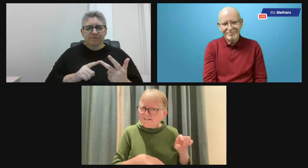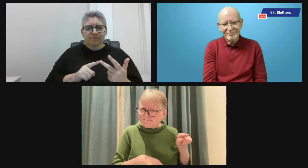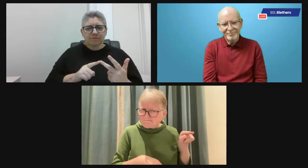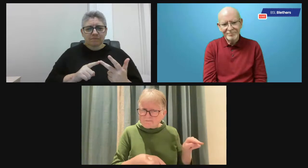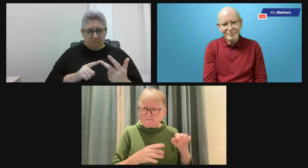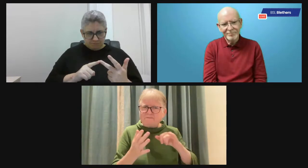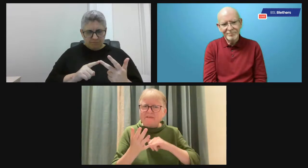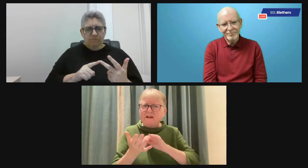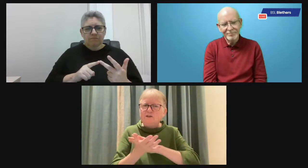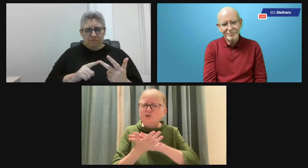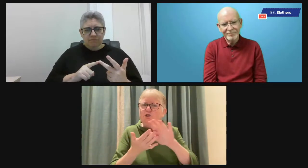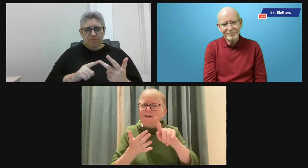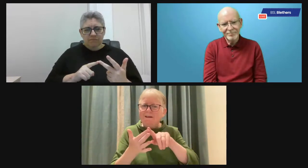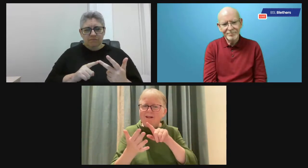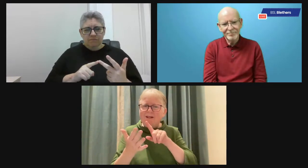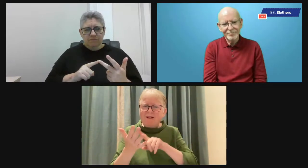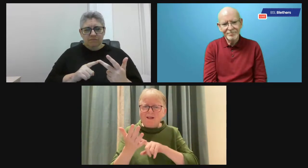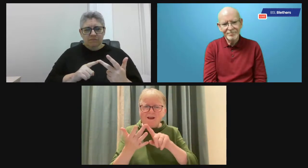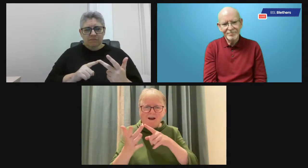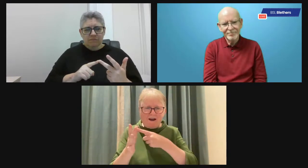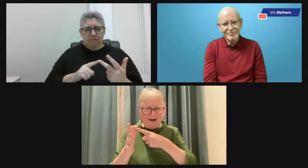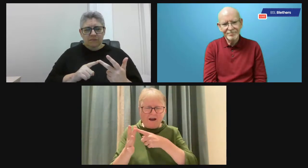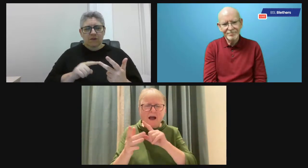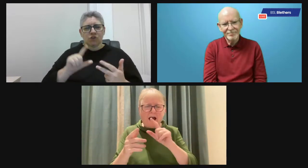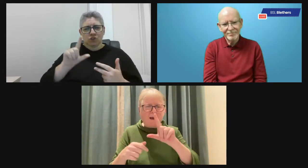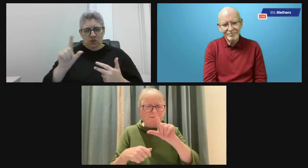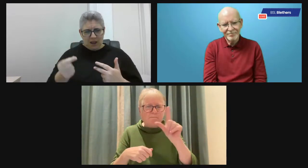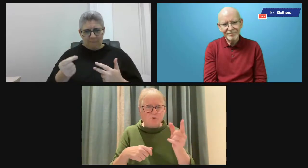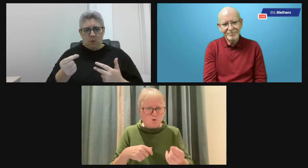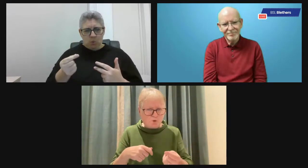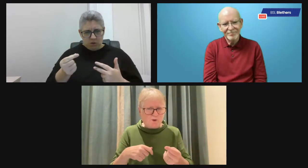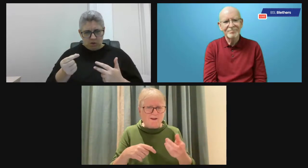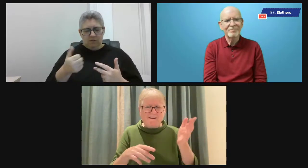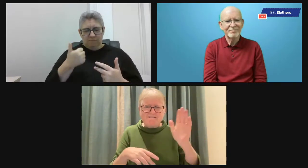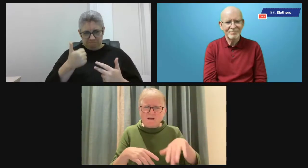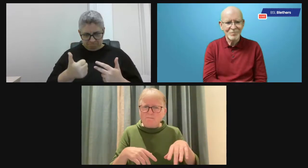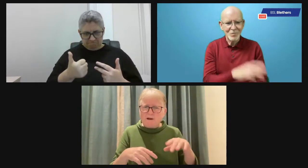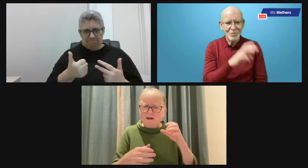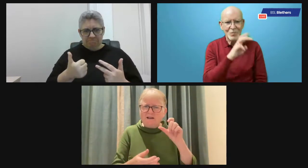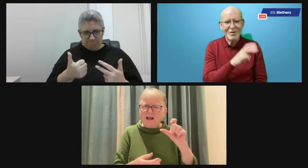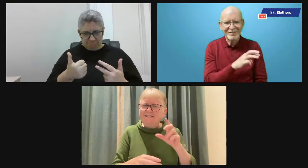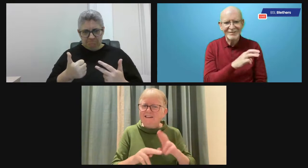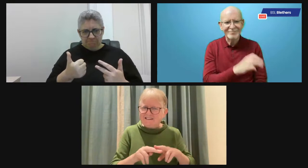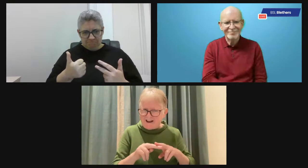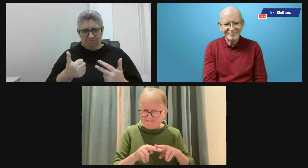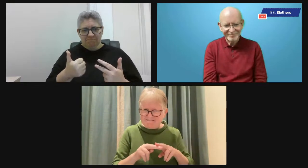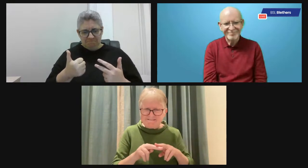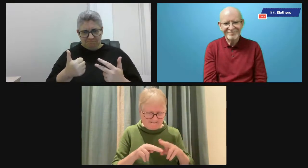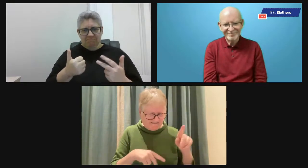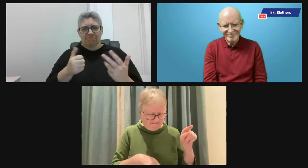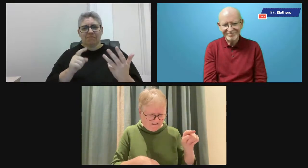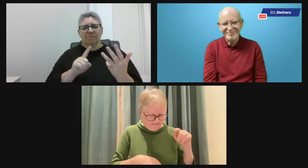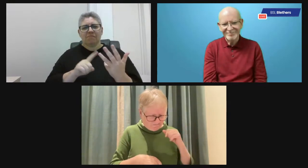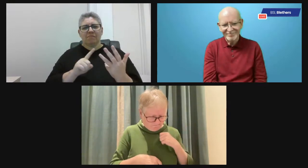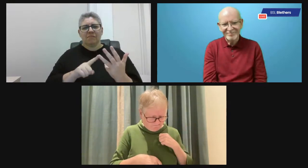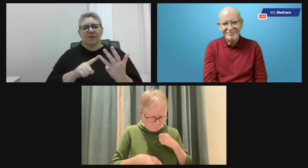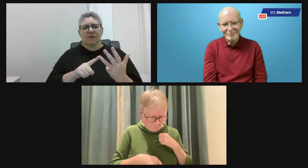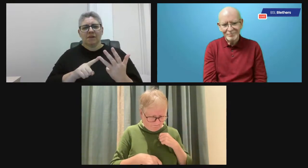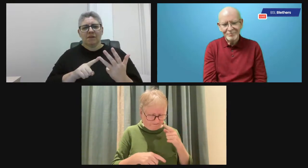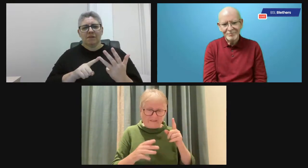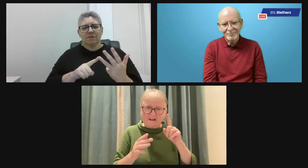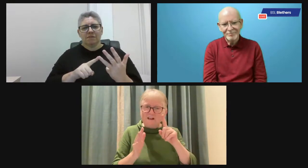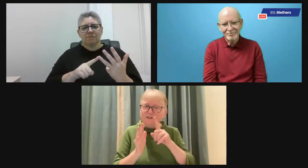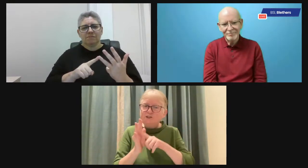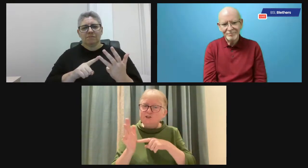else? And then in Wales, we had Sheila Moon. Yep, I remember Sheila. From Cardiff.